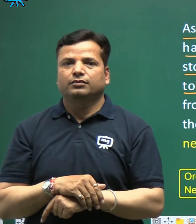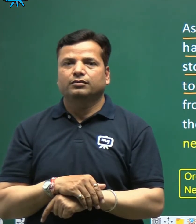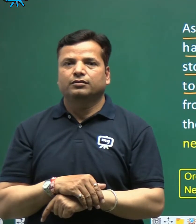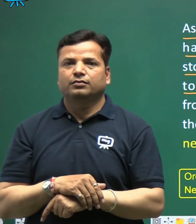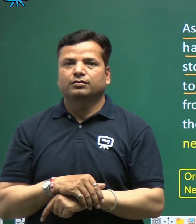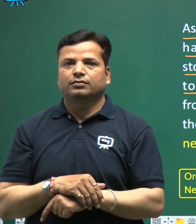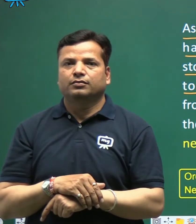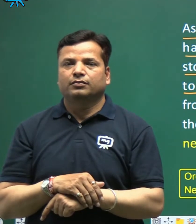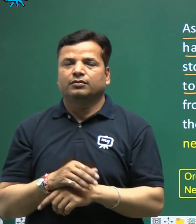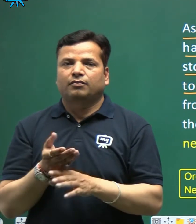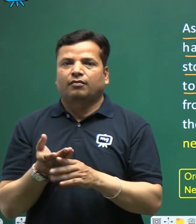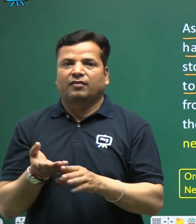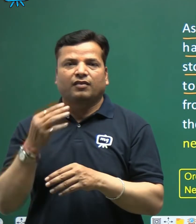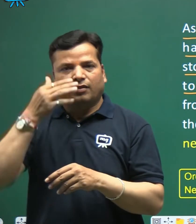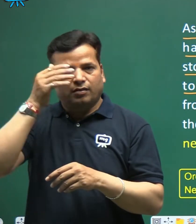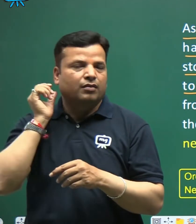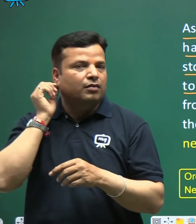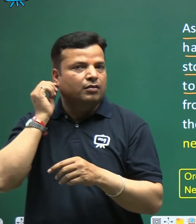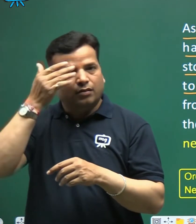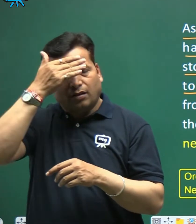the gold foils